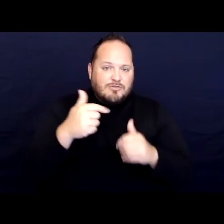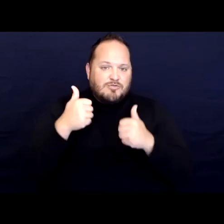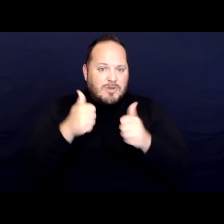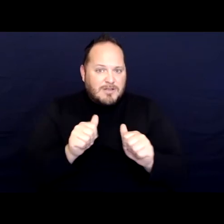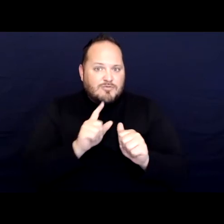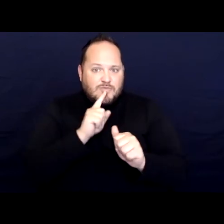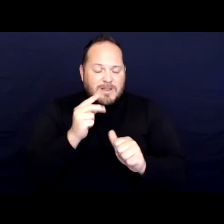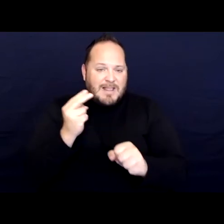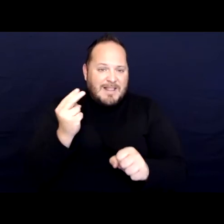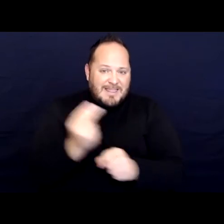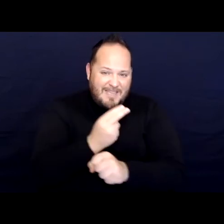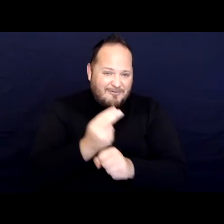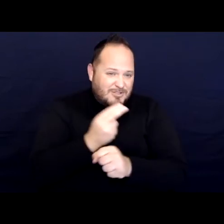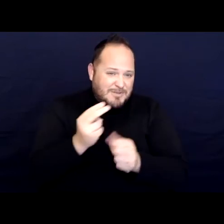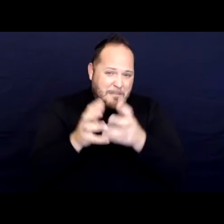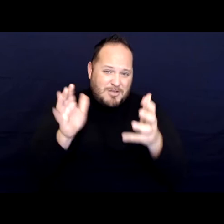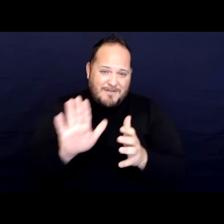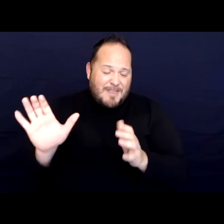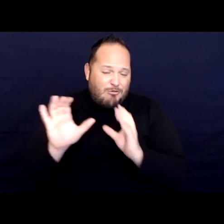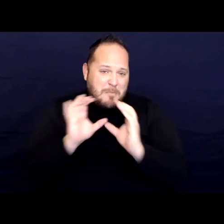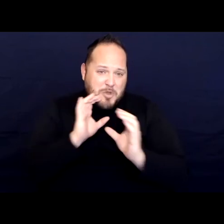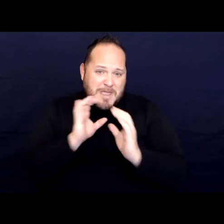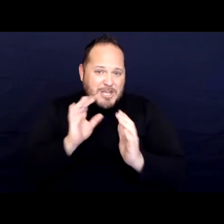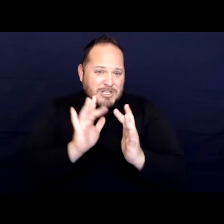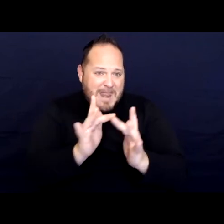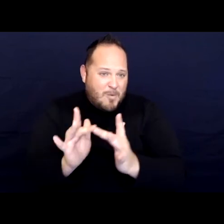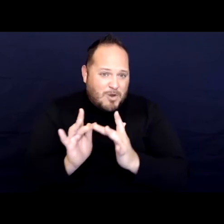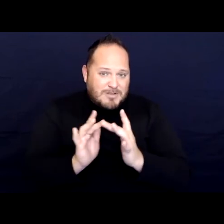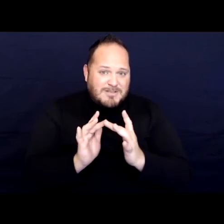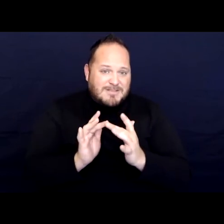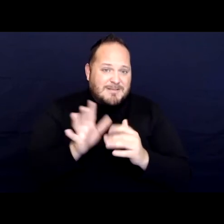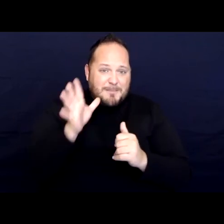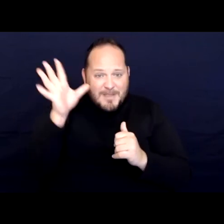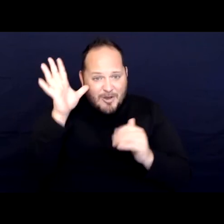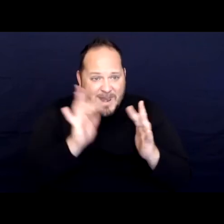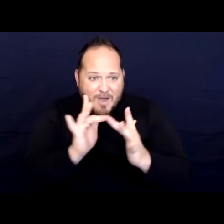of their communication networks and their networks, parent networks.